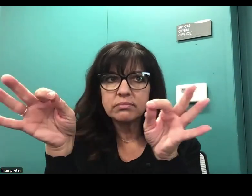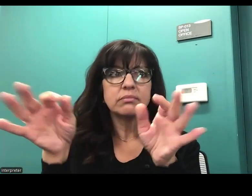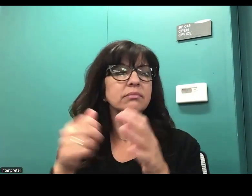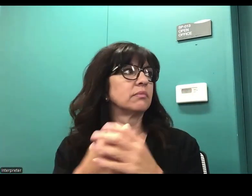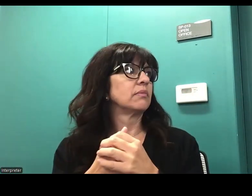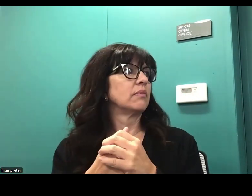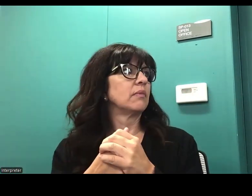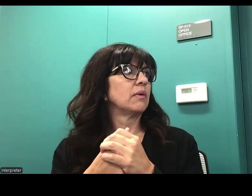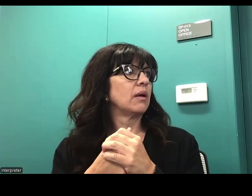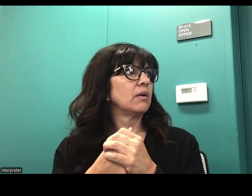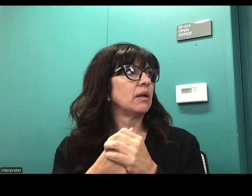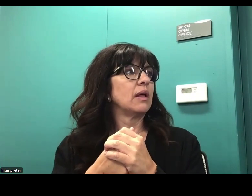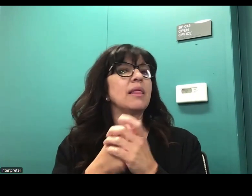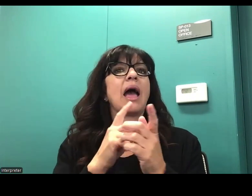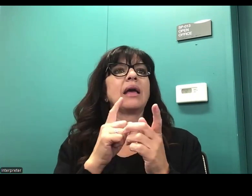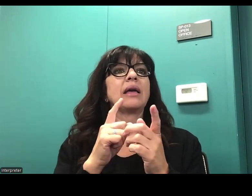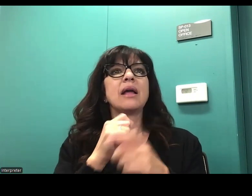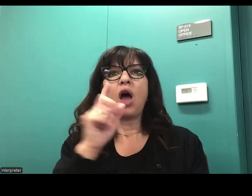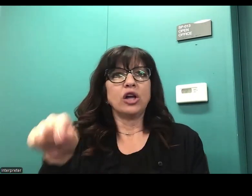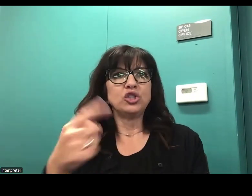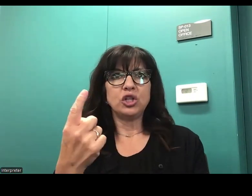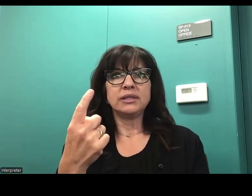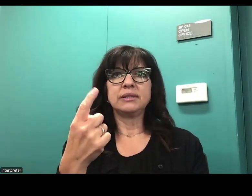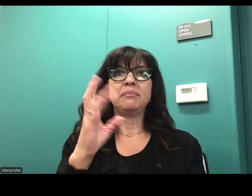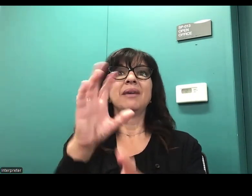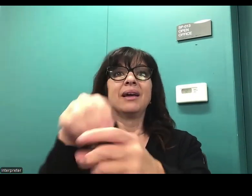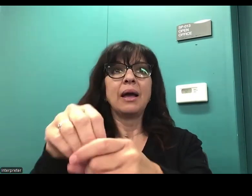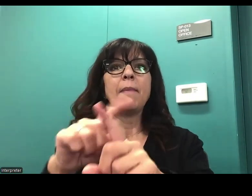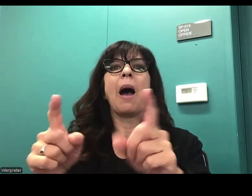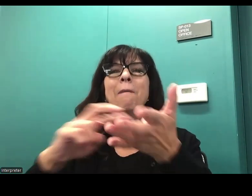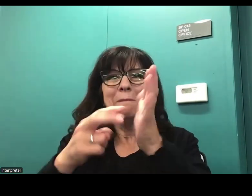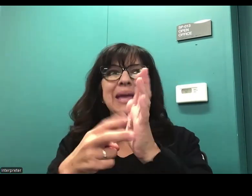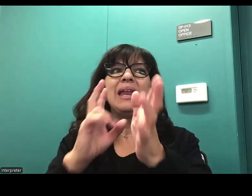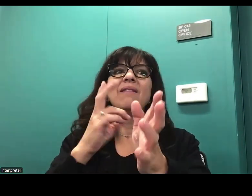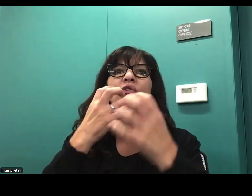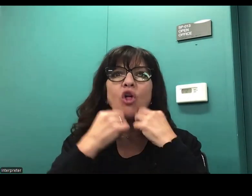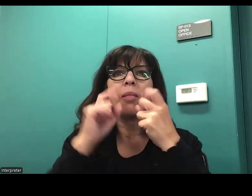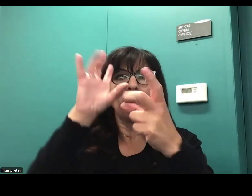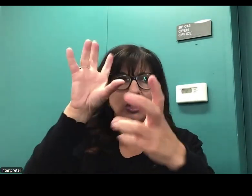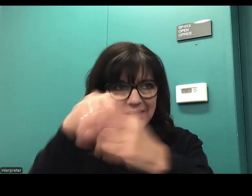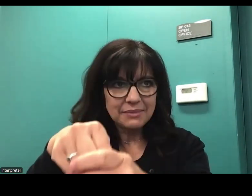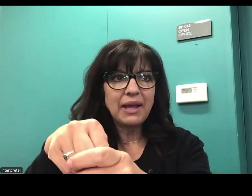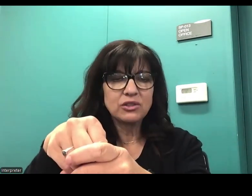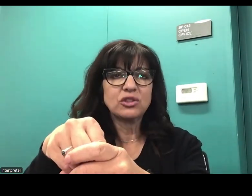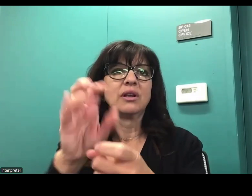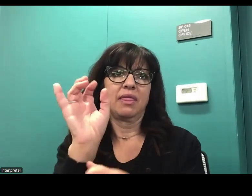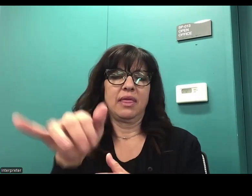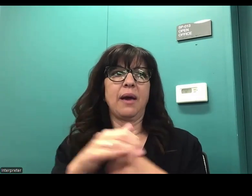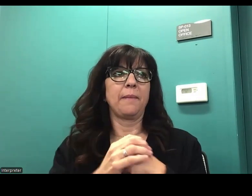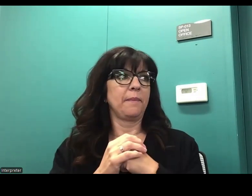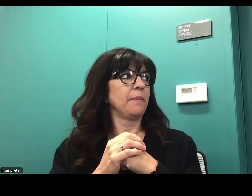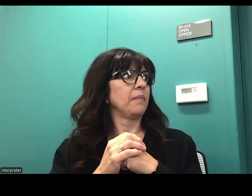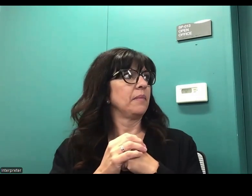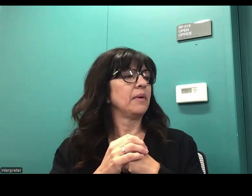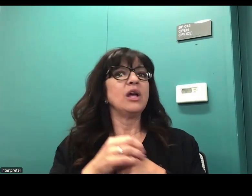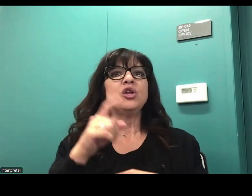So it's like actually not just being able to participate, but meaningfully participate. So like